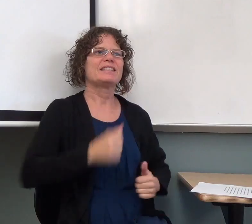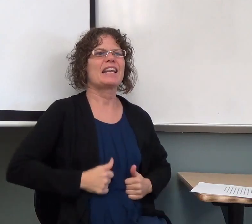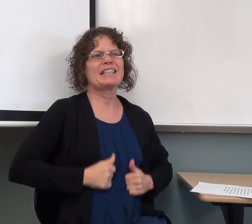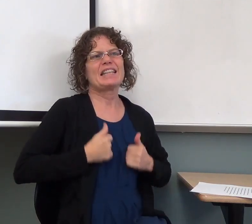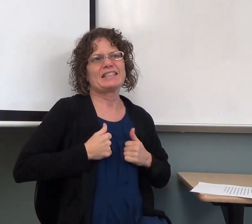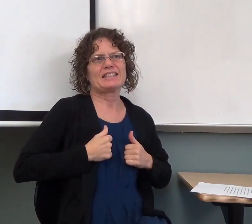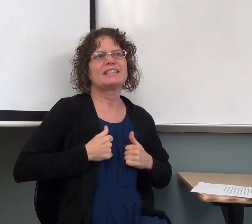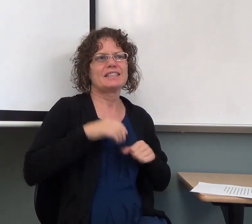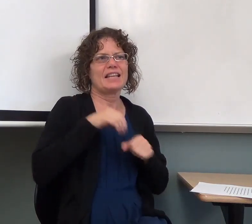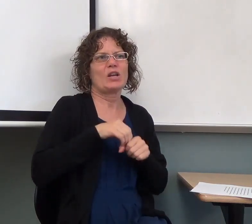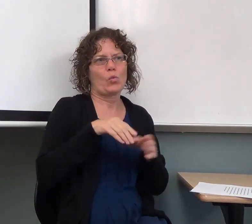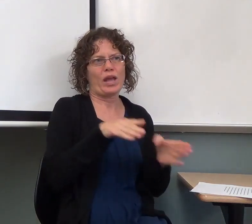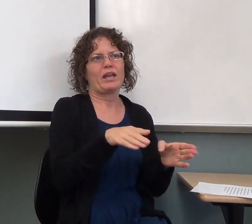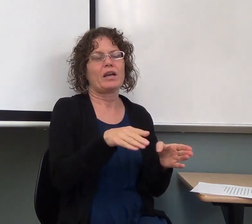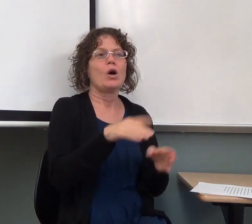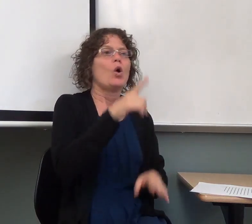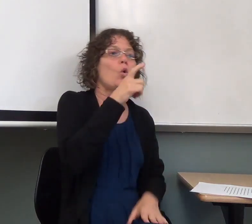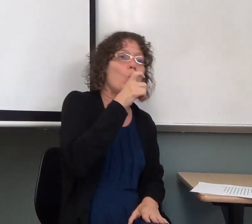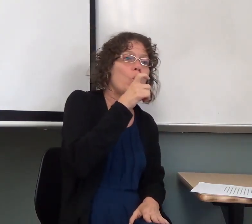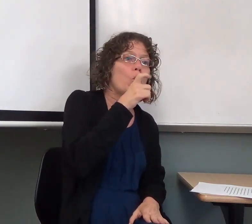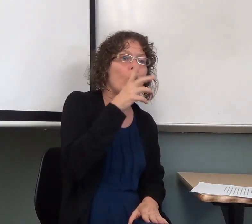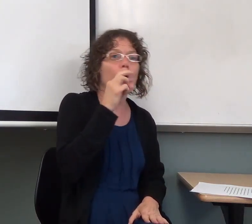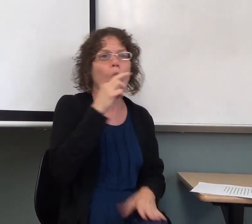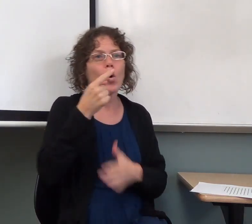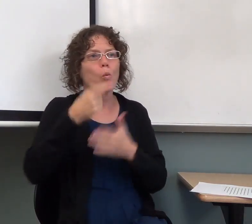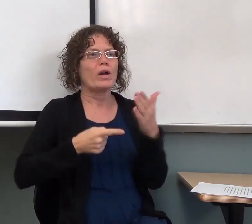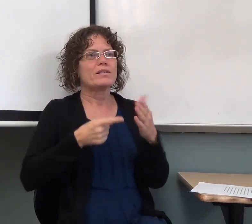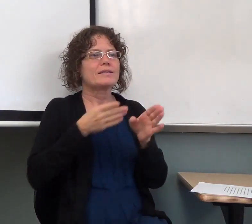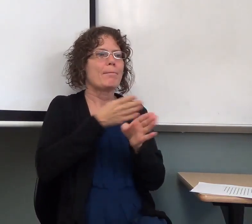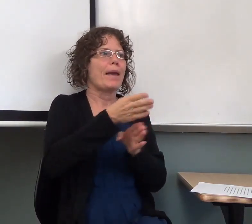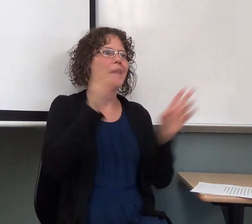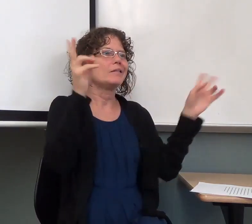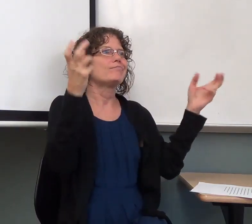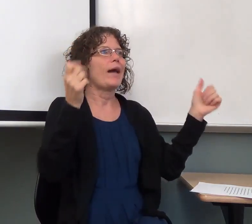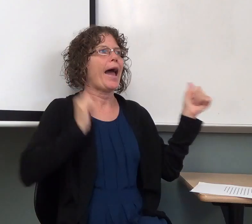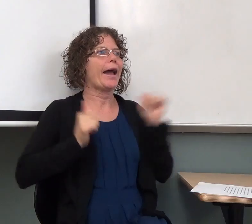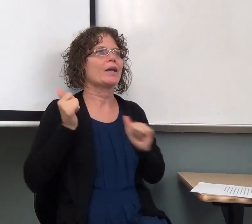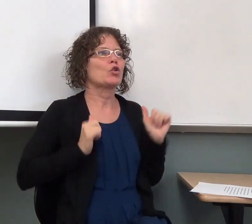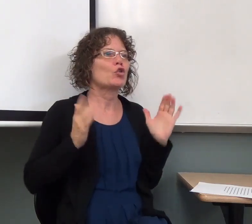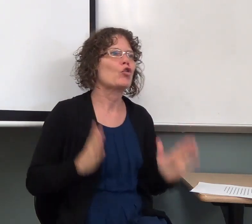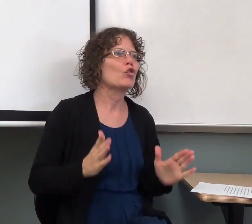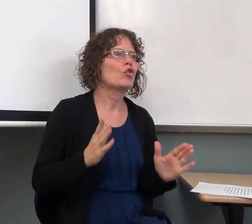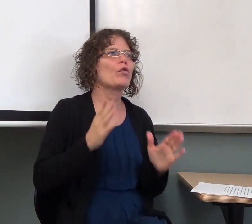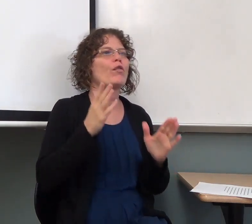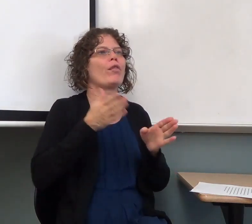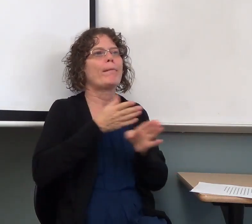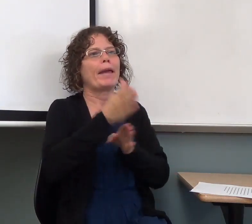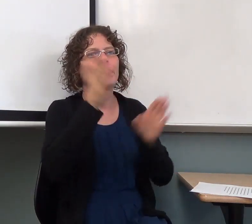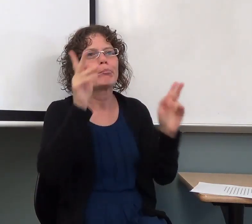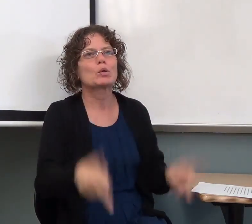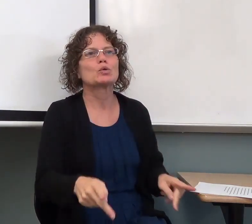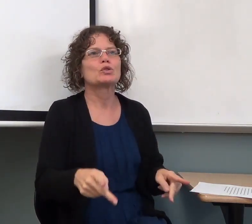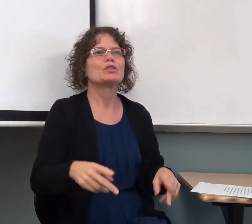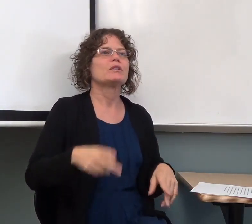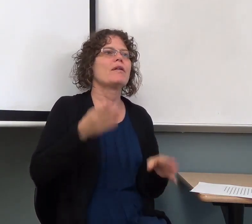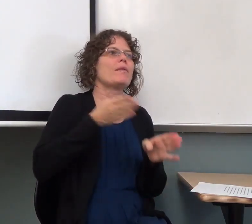or what is the main actor, if you will, right? Or the main person, or the main thing, or the